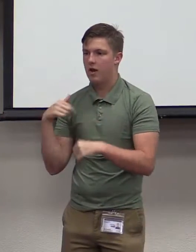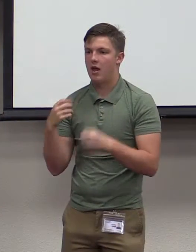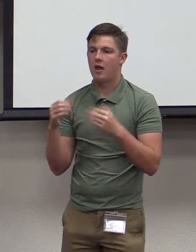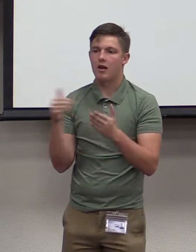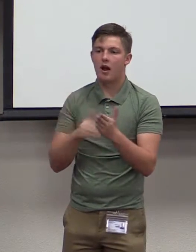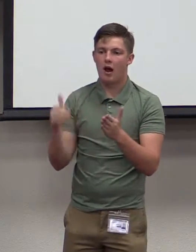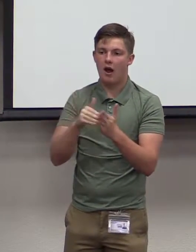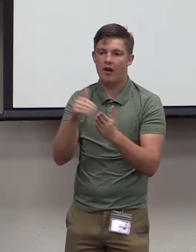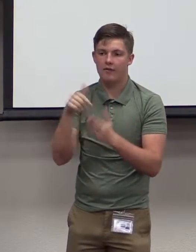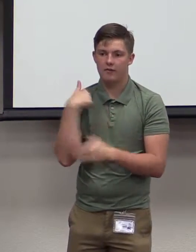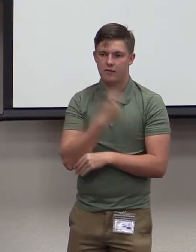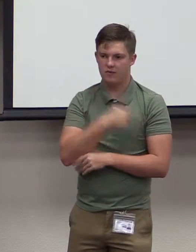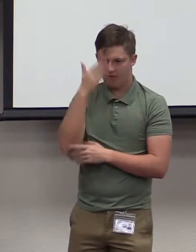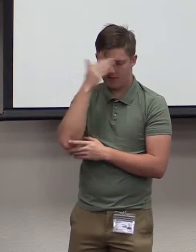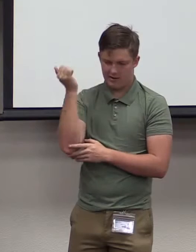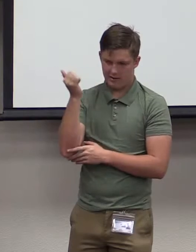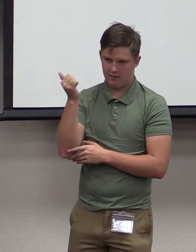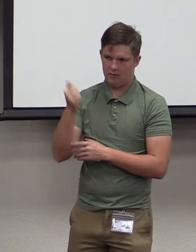forget about it.